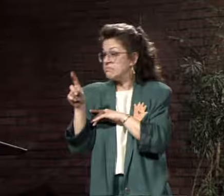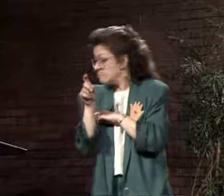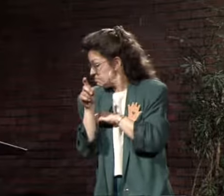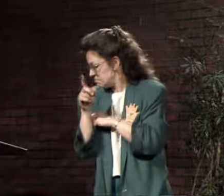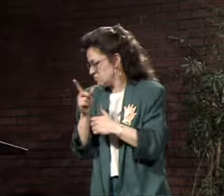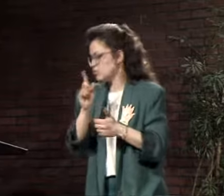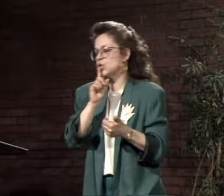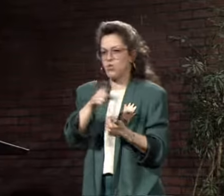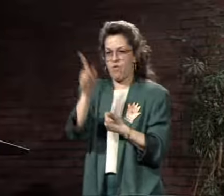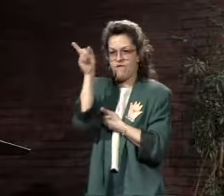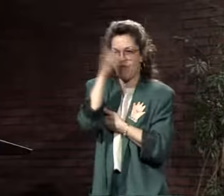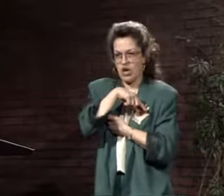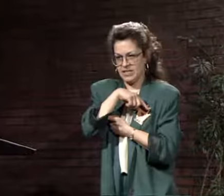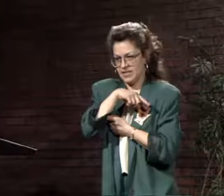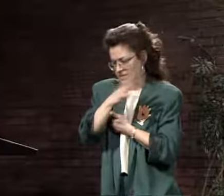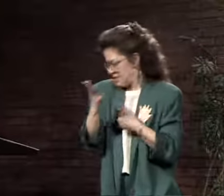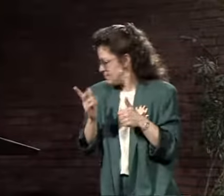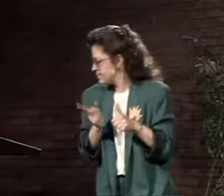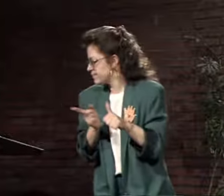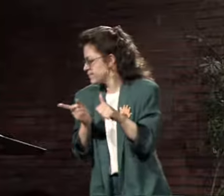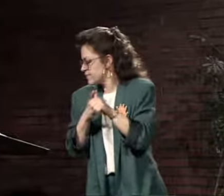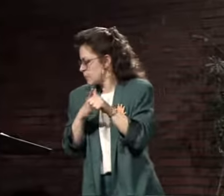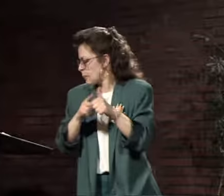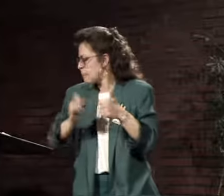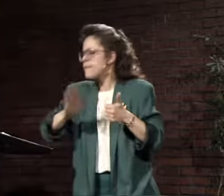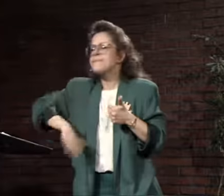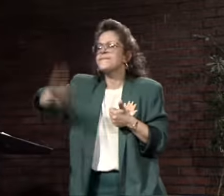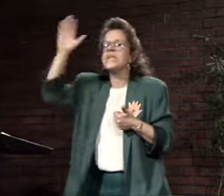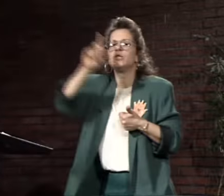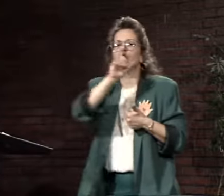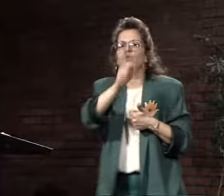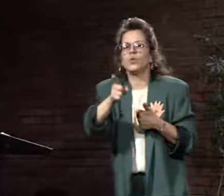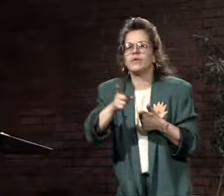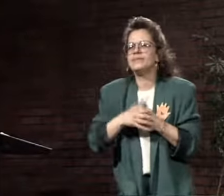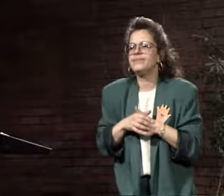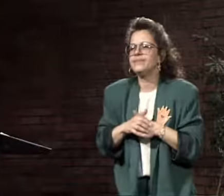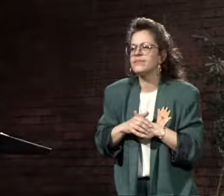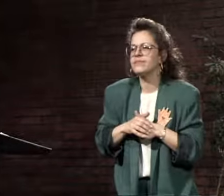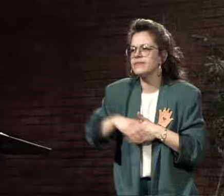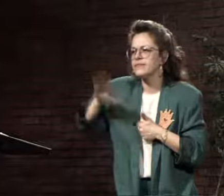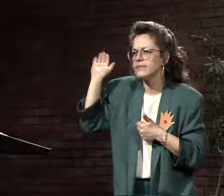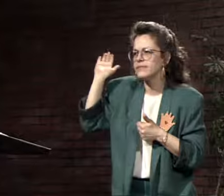Can most deaf people or all deaf people read lips? True or false? Who thinks true?